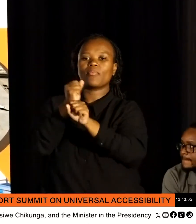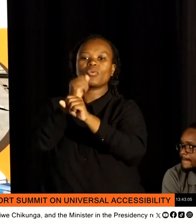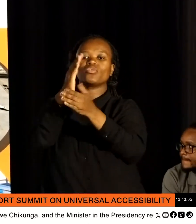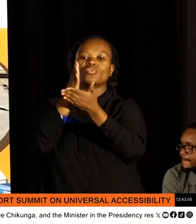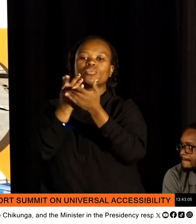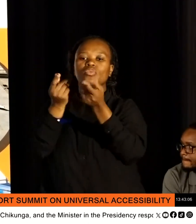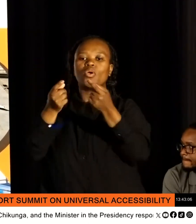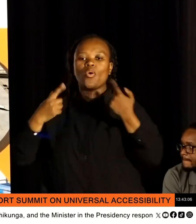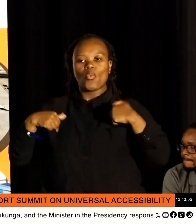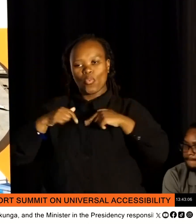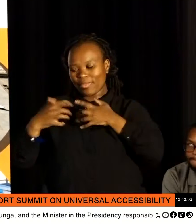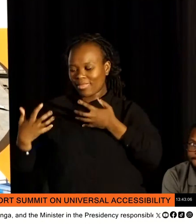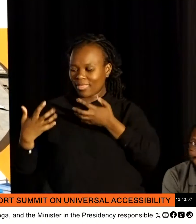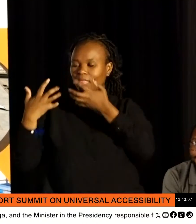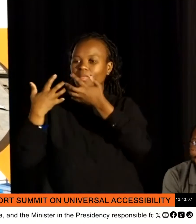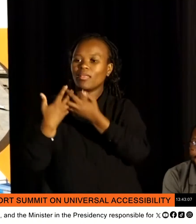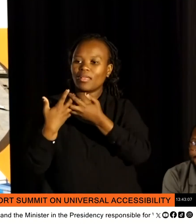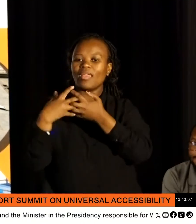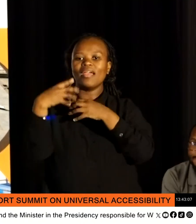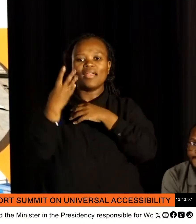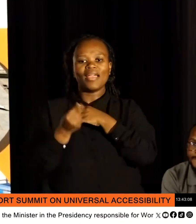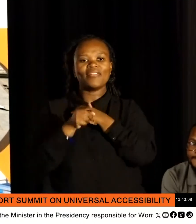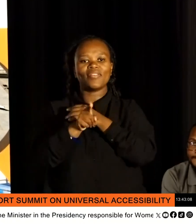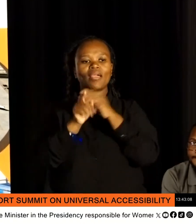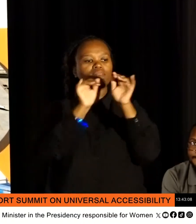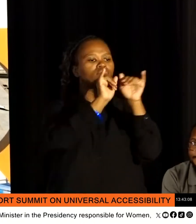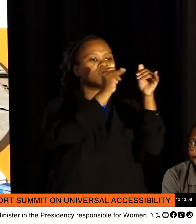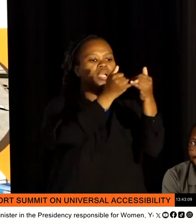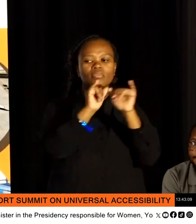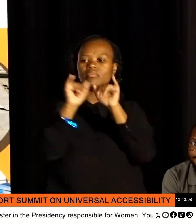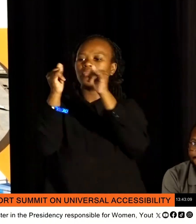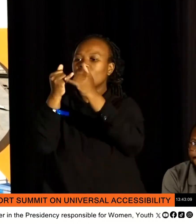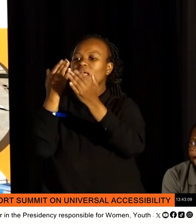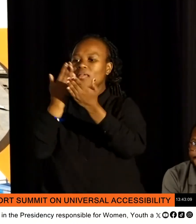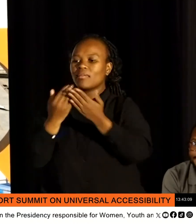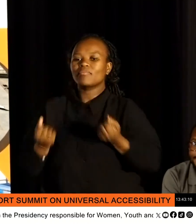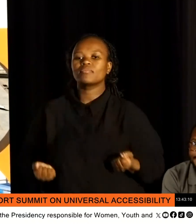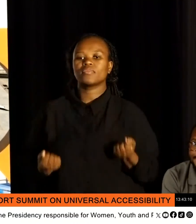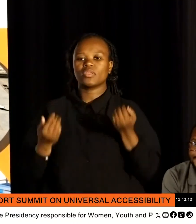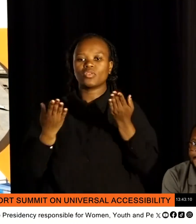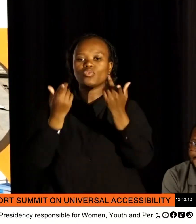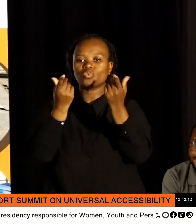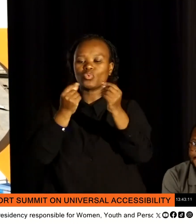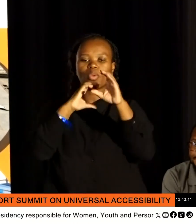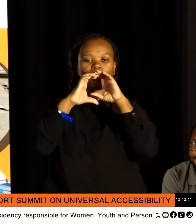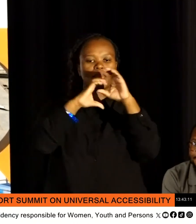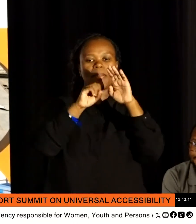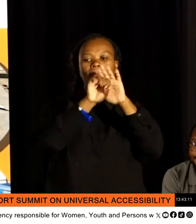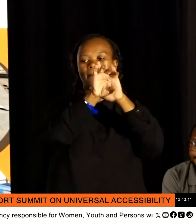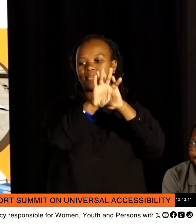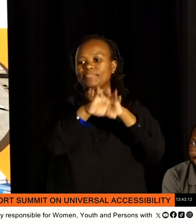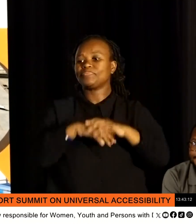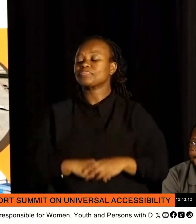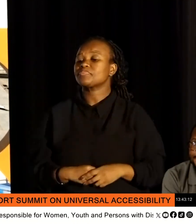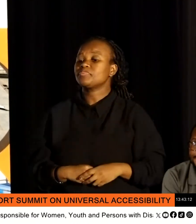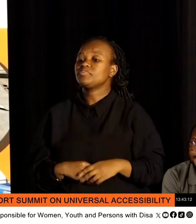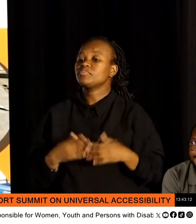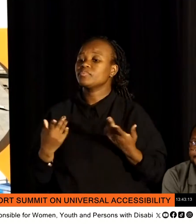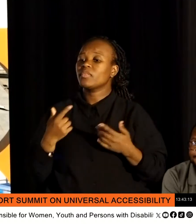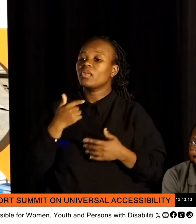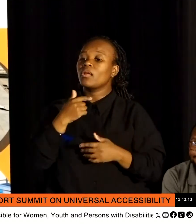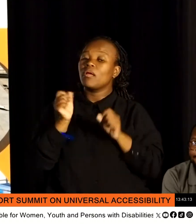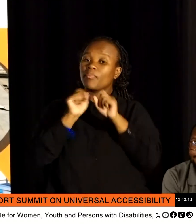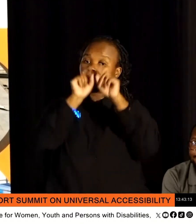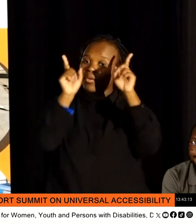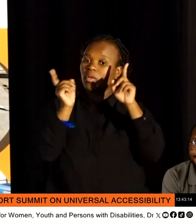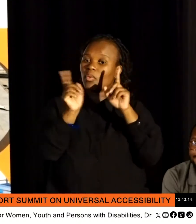have hubs that deal with the absence of captioning services and multimedia communications. Moreover, inadequate